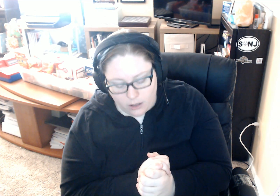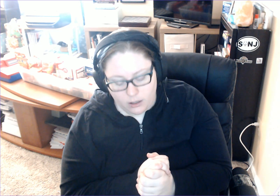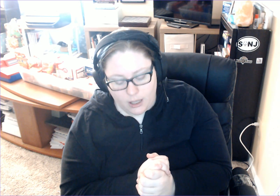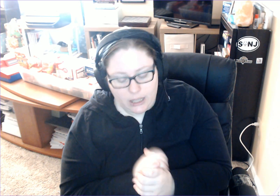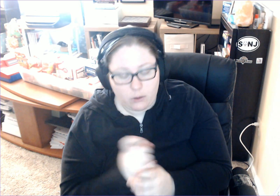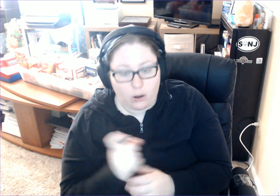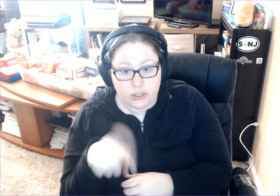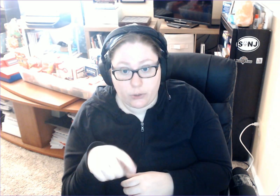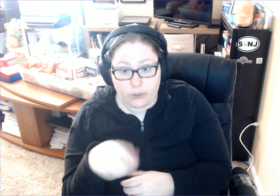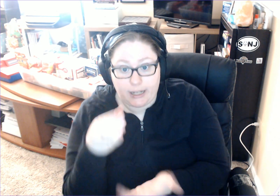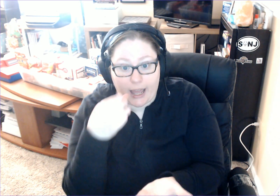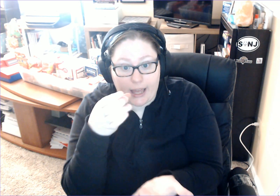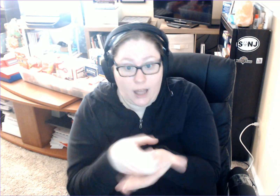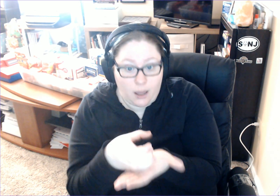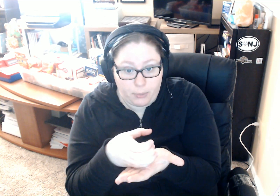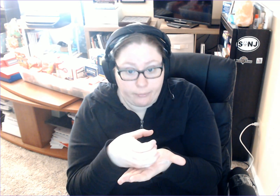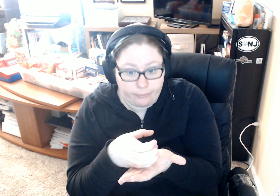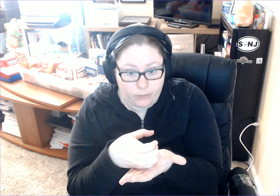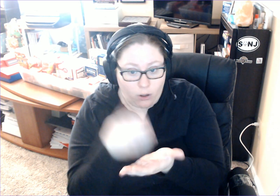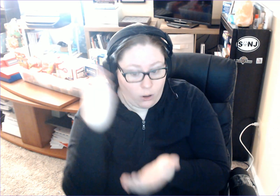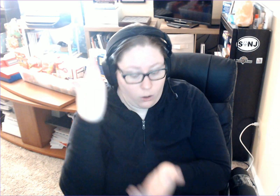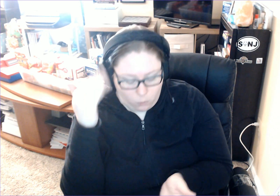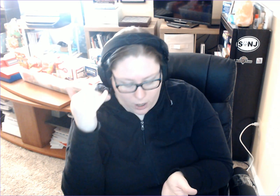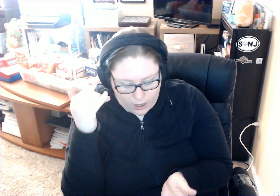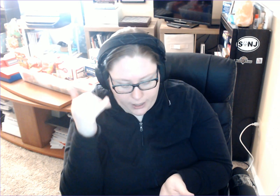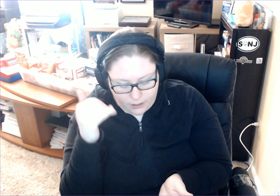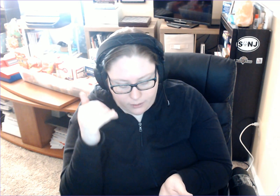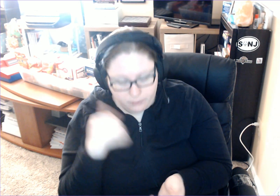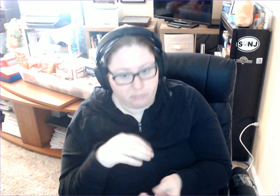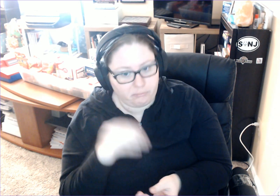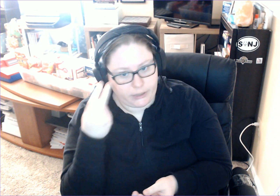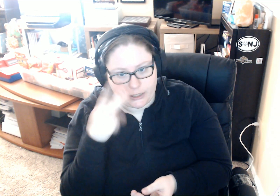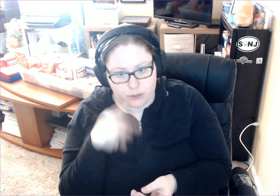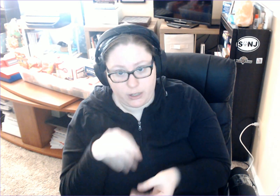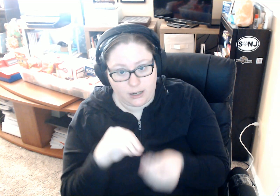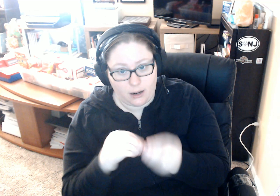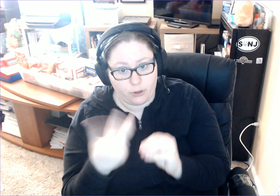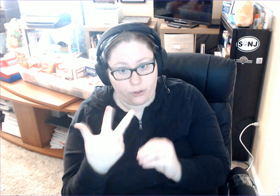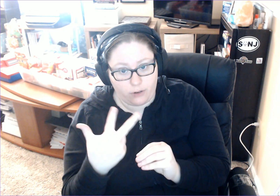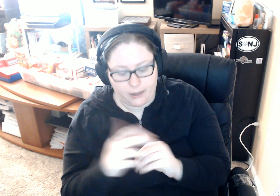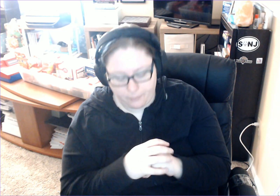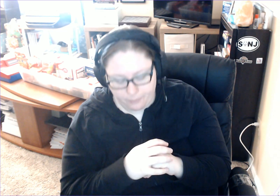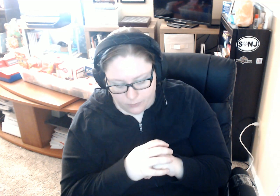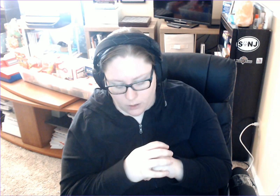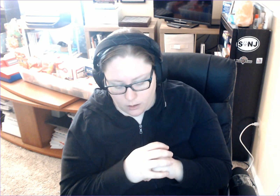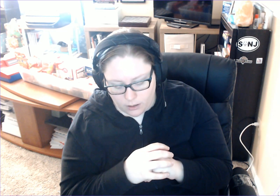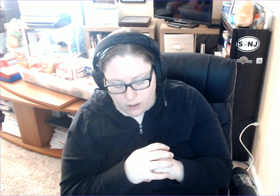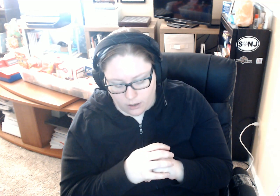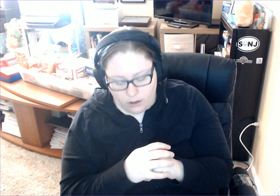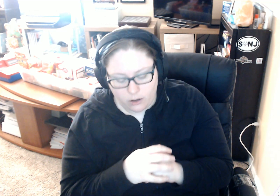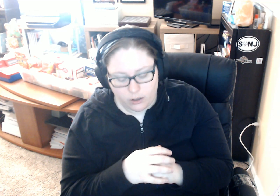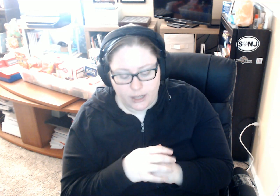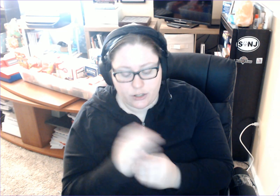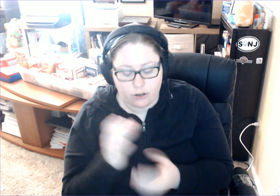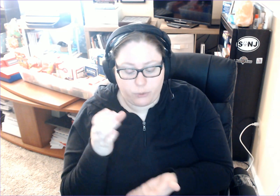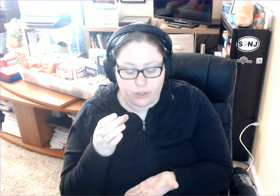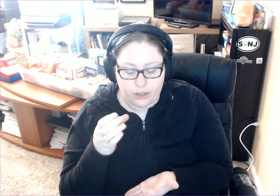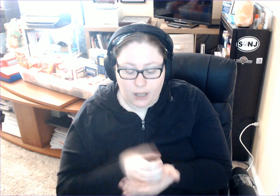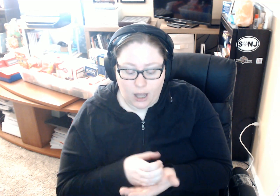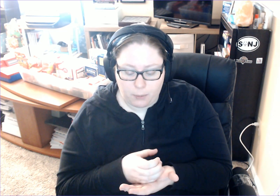you also need a cup. Why? Let's read number 3. Okay, so with a cup, you can